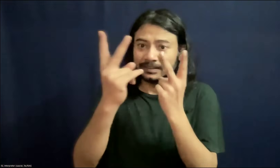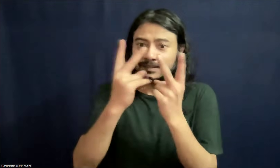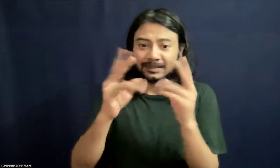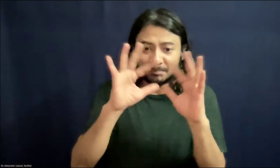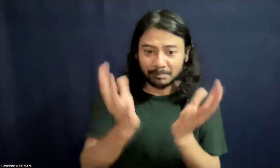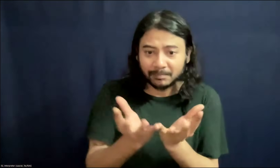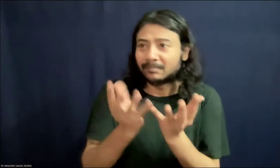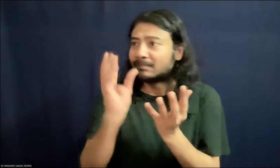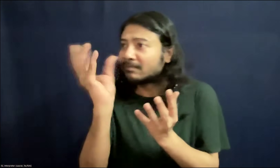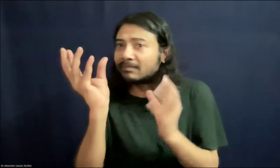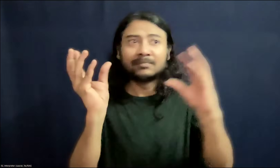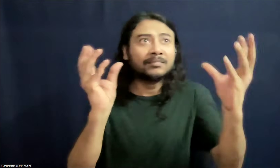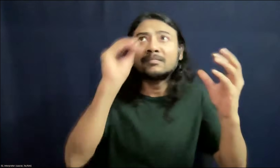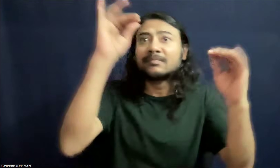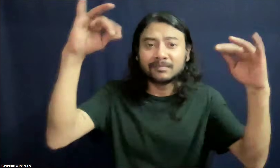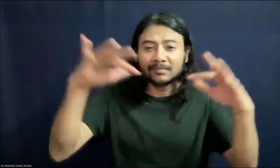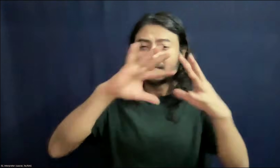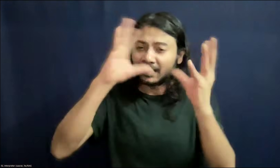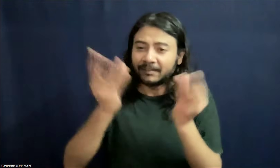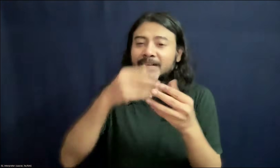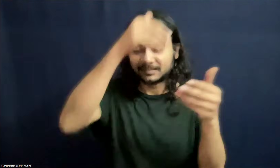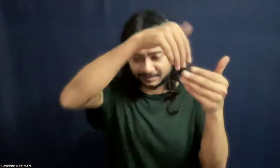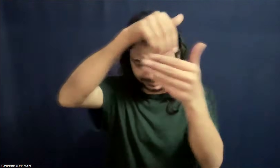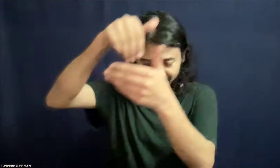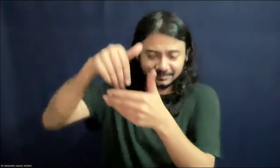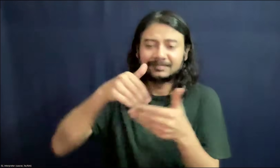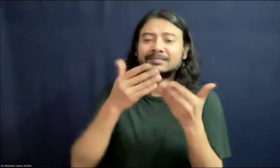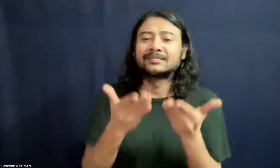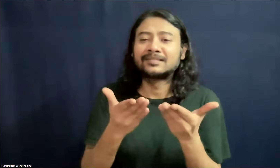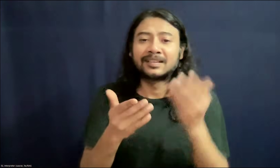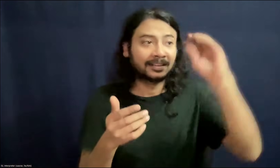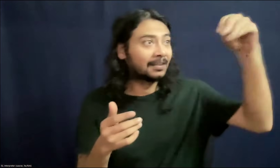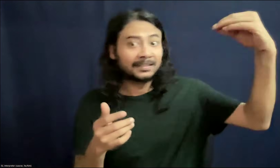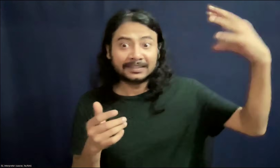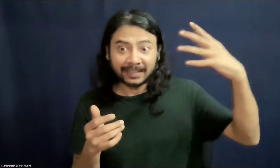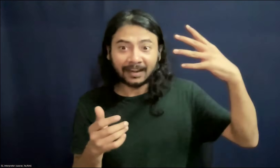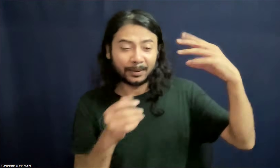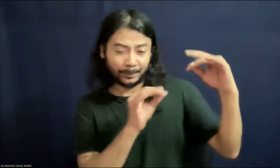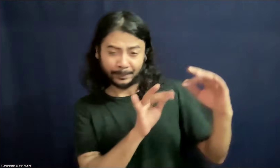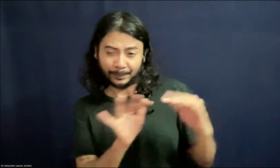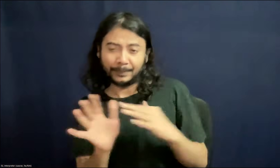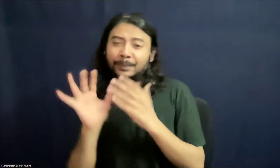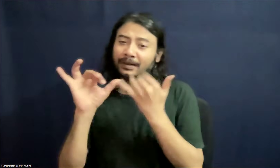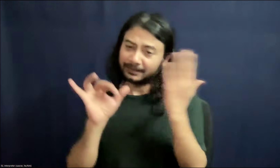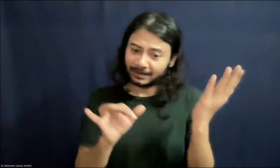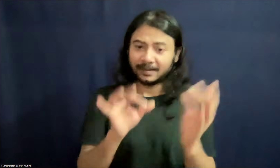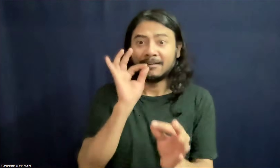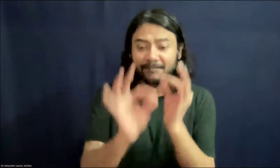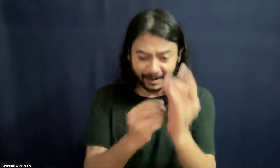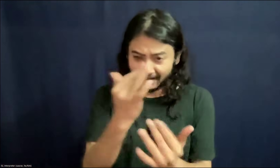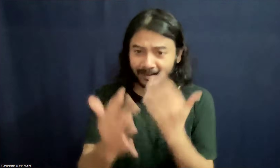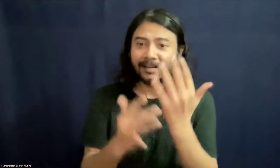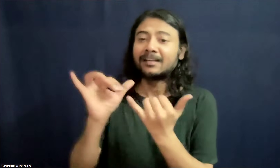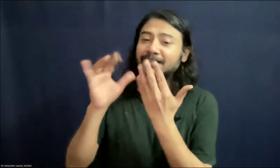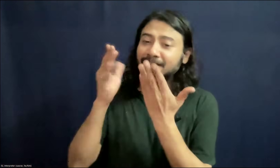He maintains all the planets, and then he enters the sun. He gives fire, the heat. He enters the moon. He